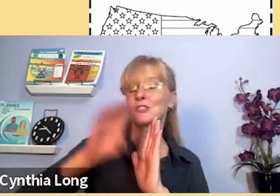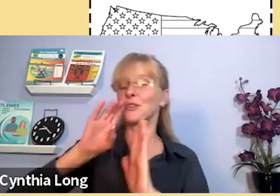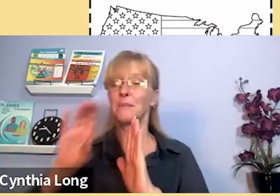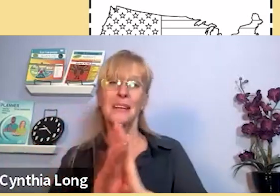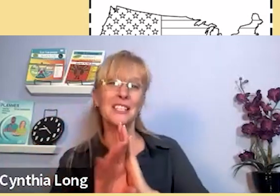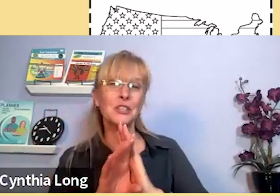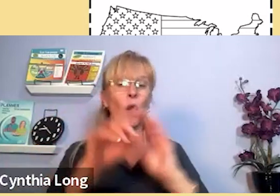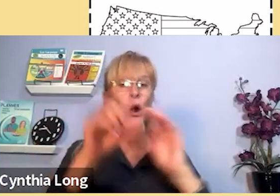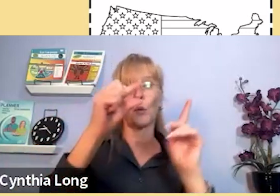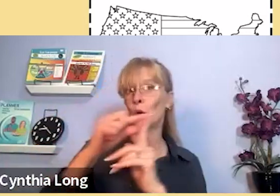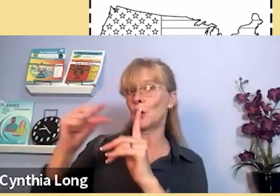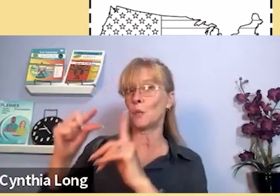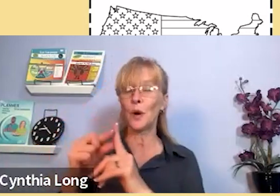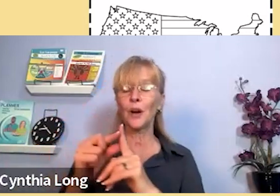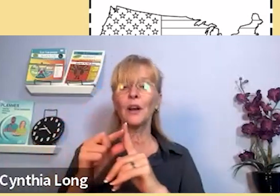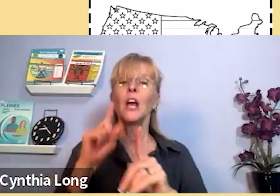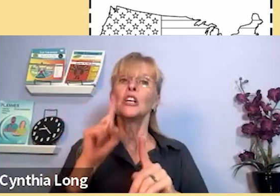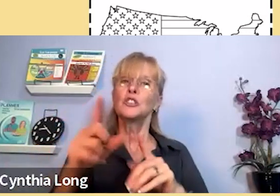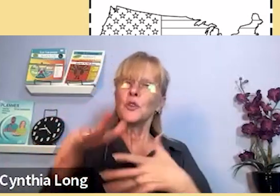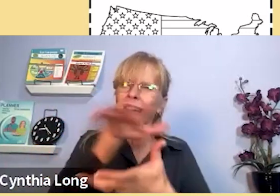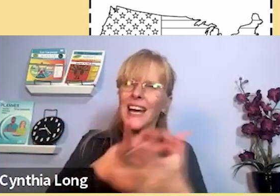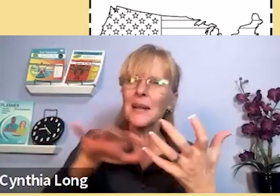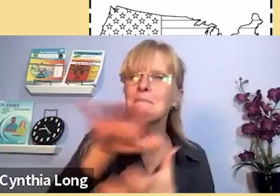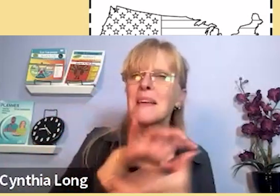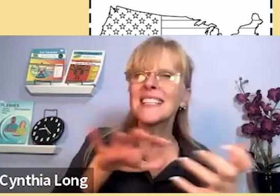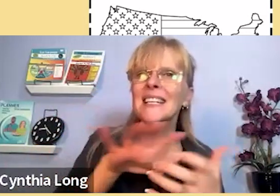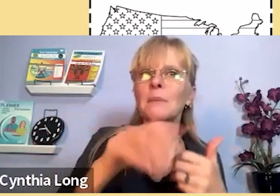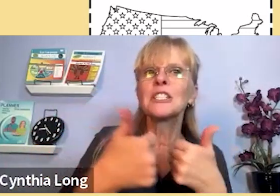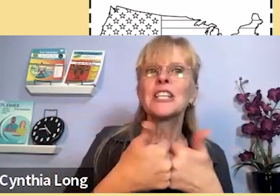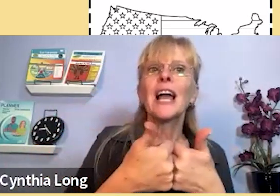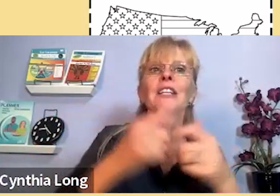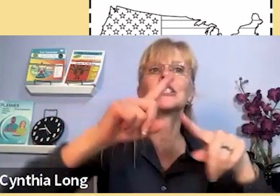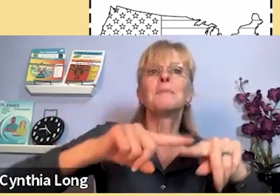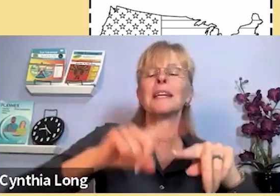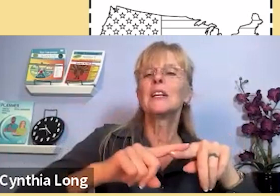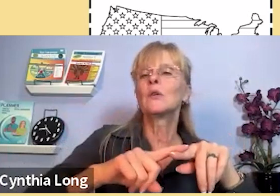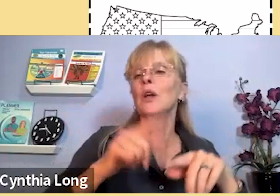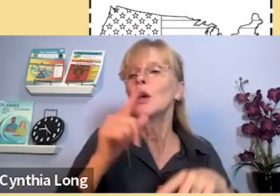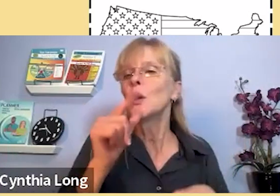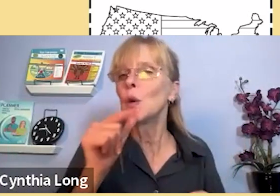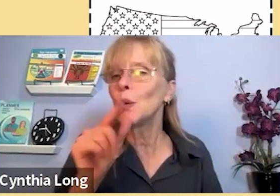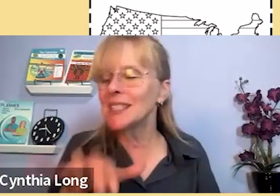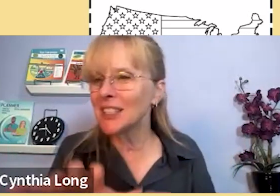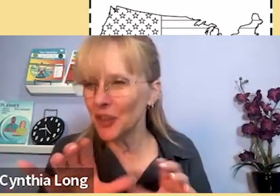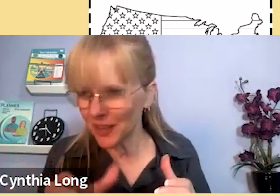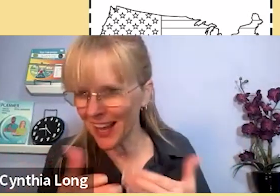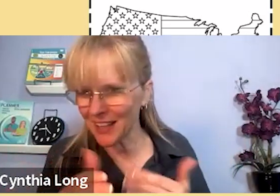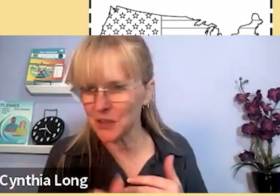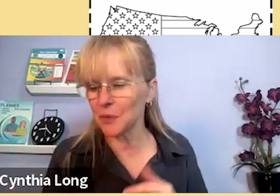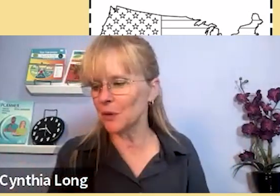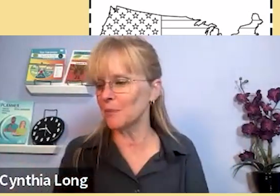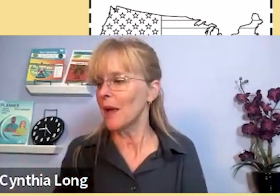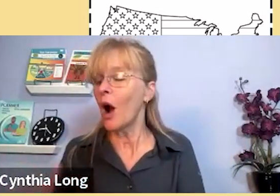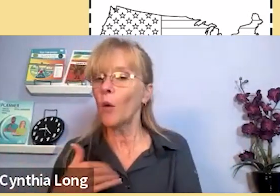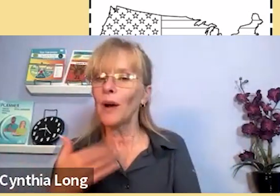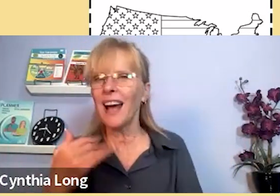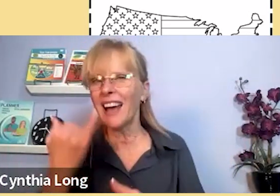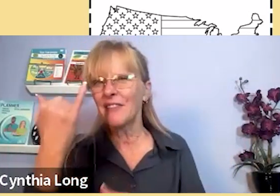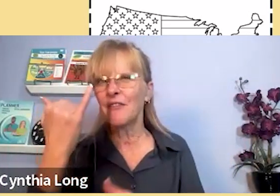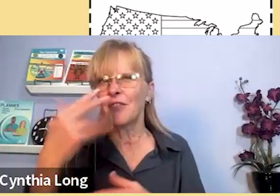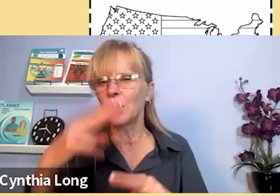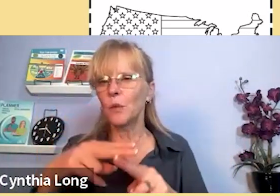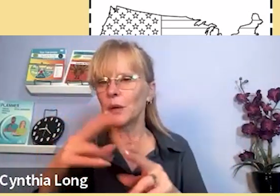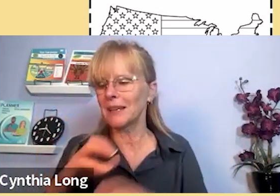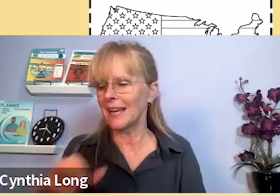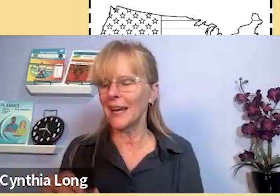or a picture and a picture, or word and word. So you can kind of mix it up to challenge depending on who is in your classroom or what